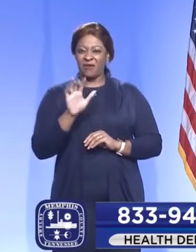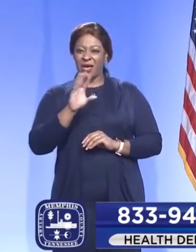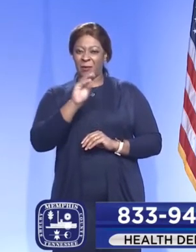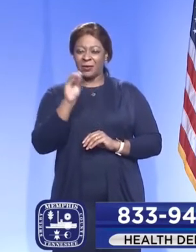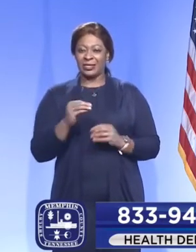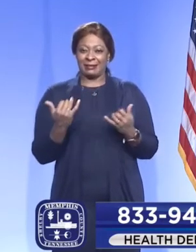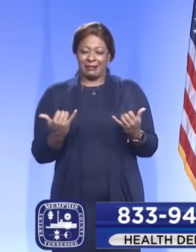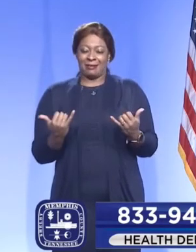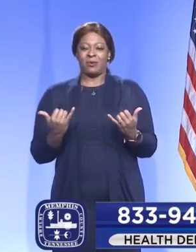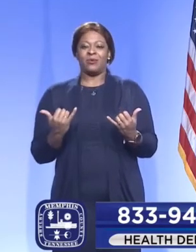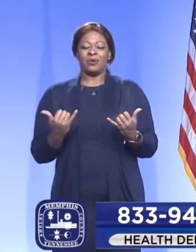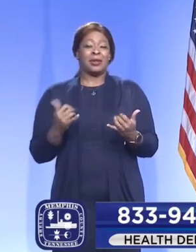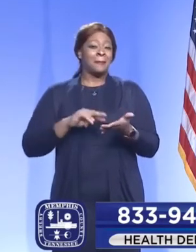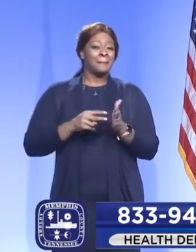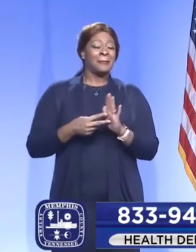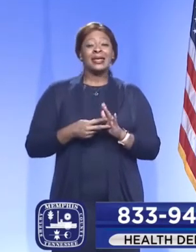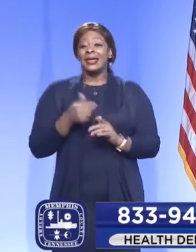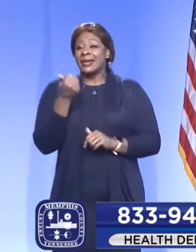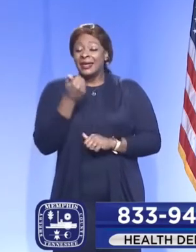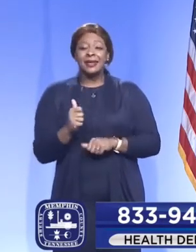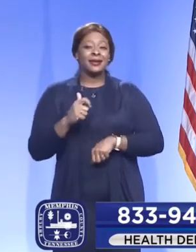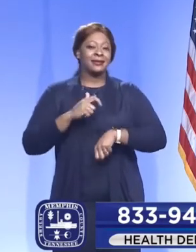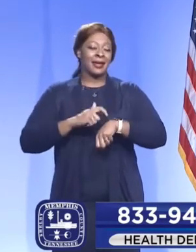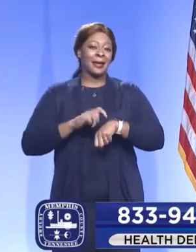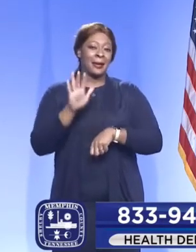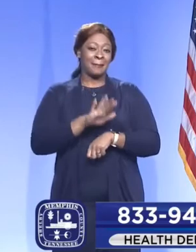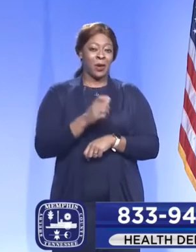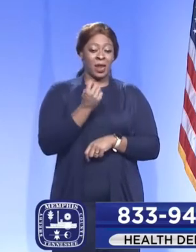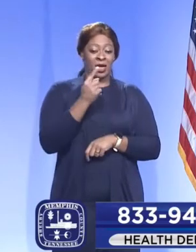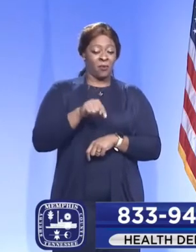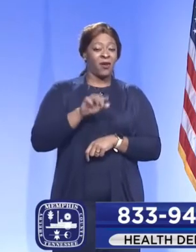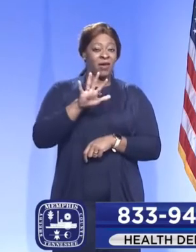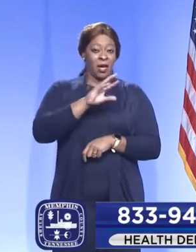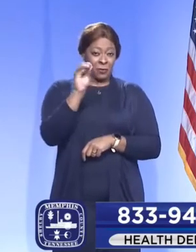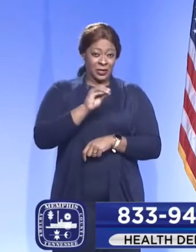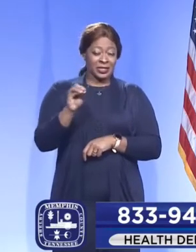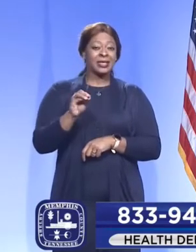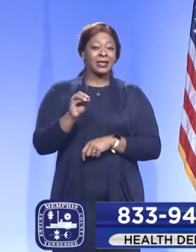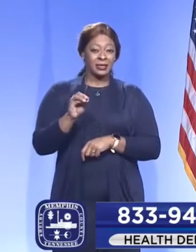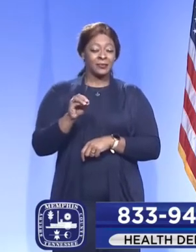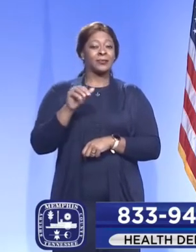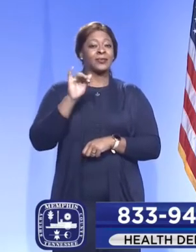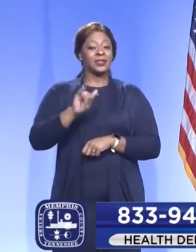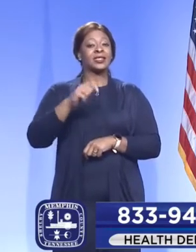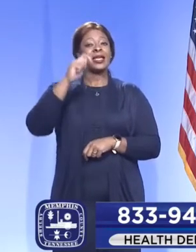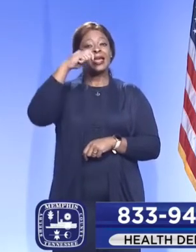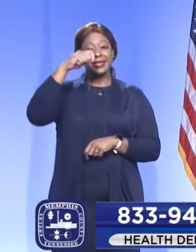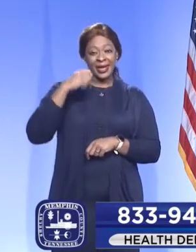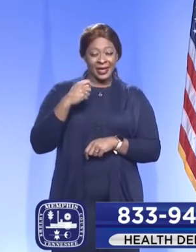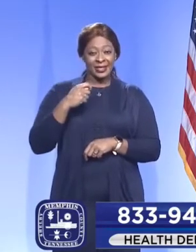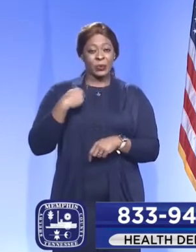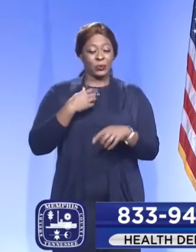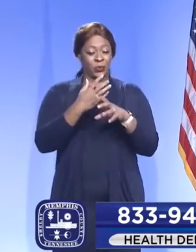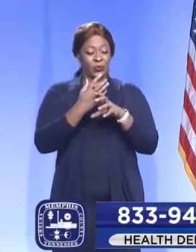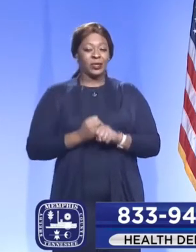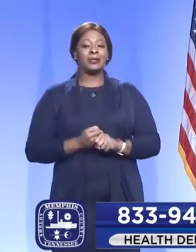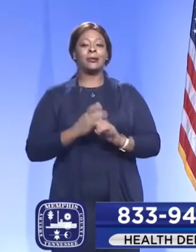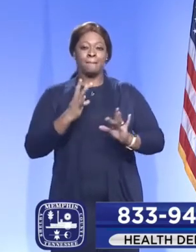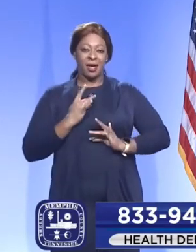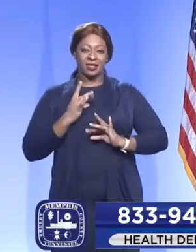now. So that means on any given day, about 11.5% of the tests that are obtained are testing